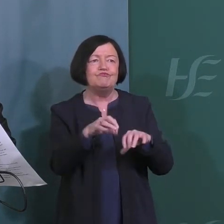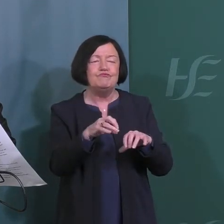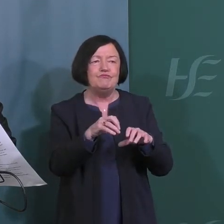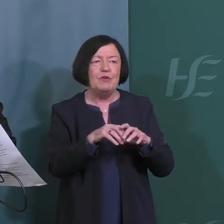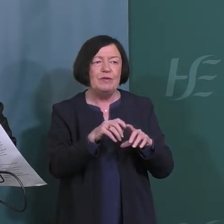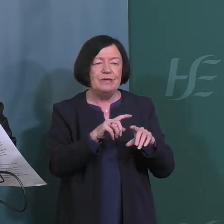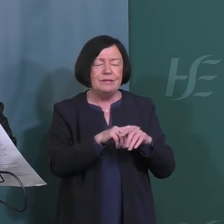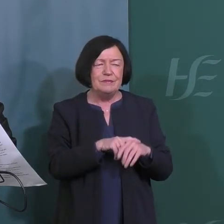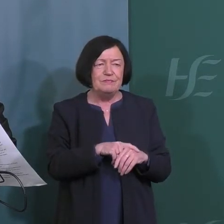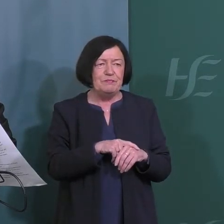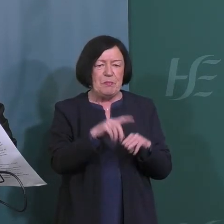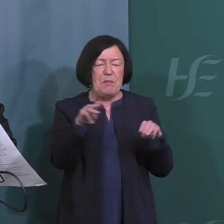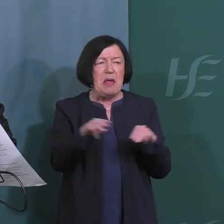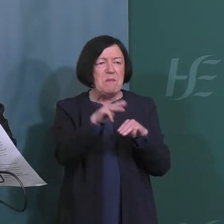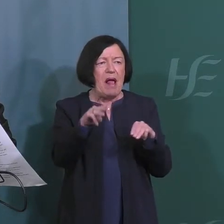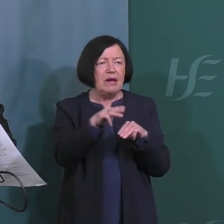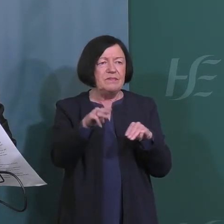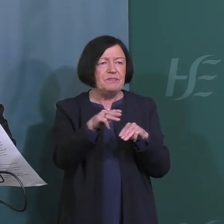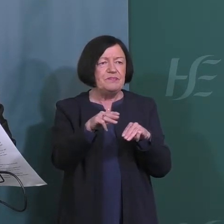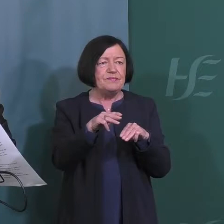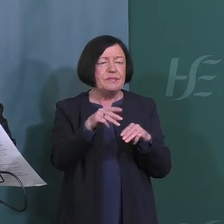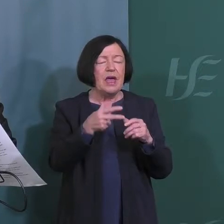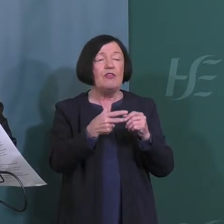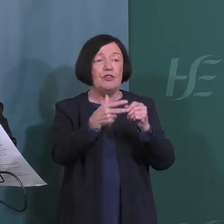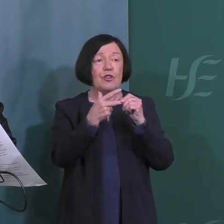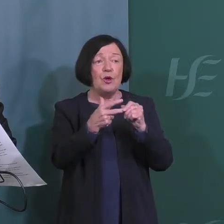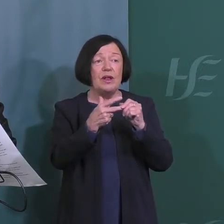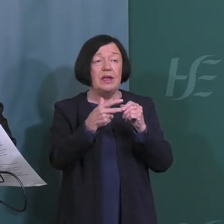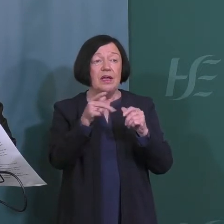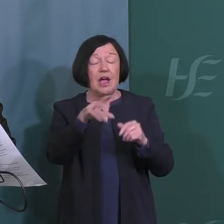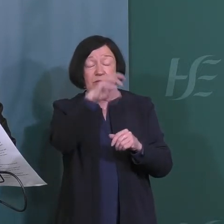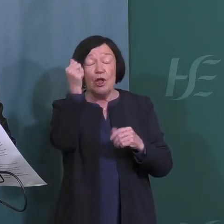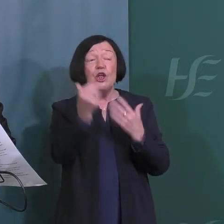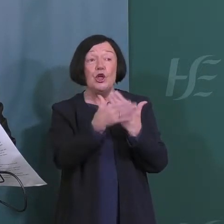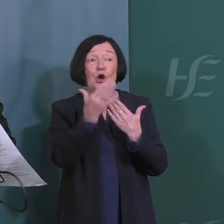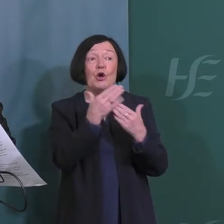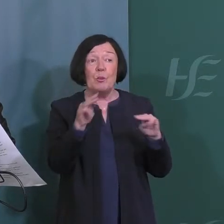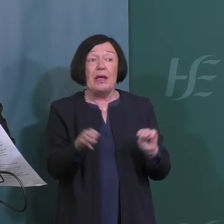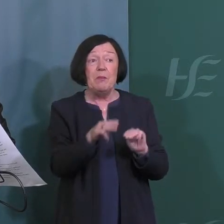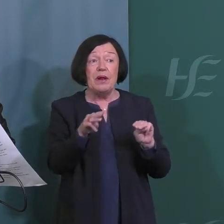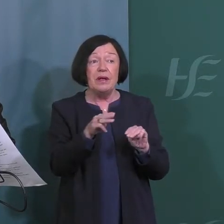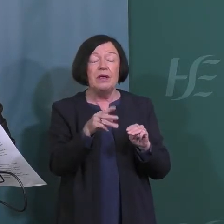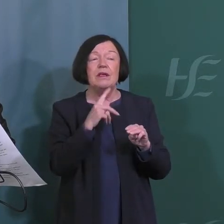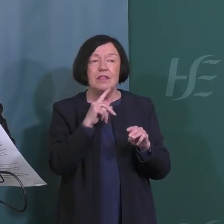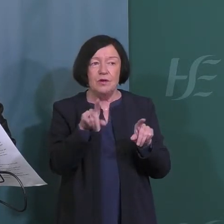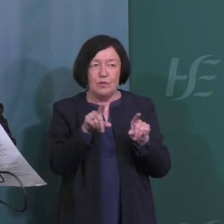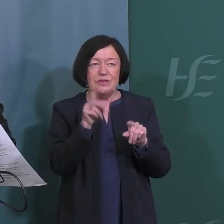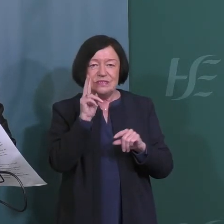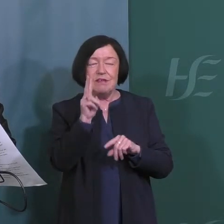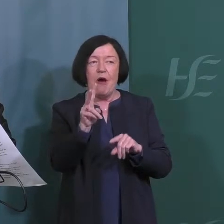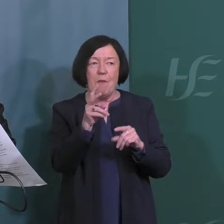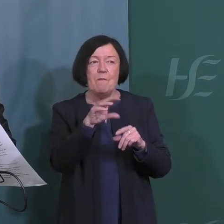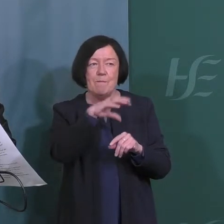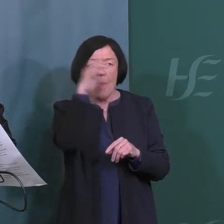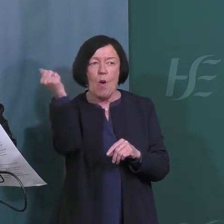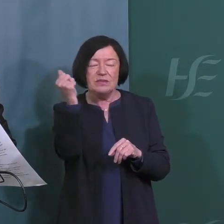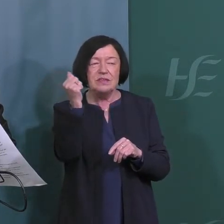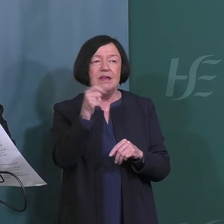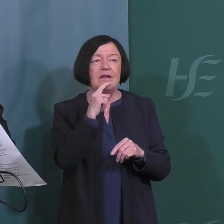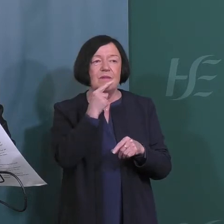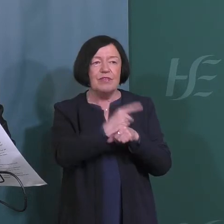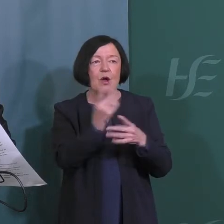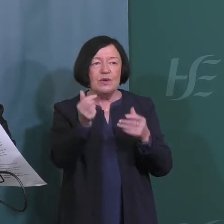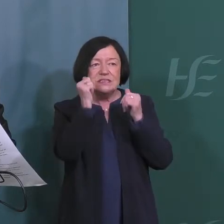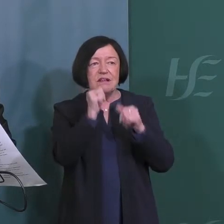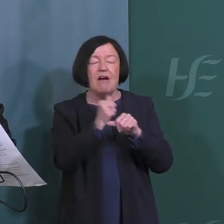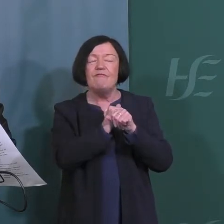population. And thirdly, whilst it was predominantly younger people that we saw coming through, there was also